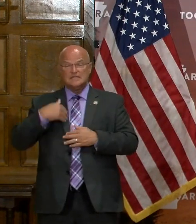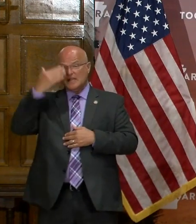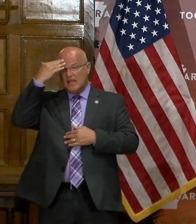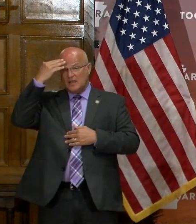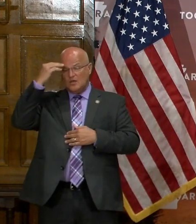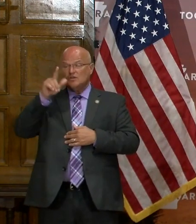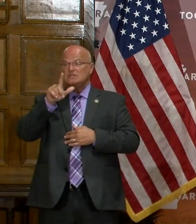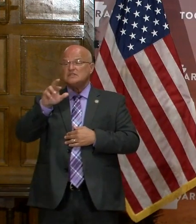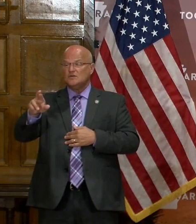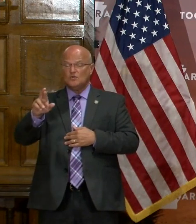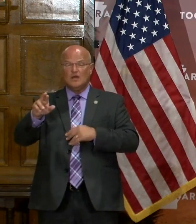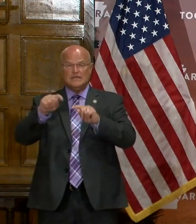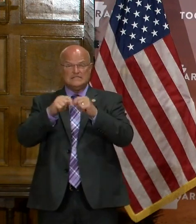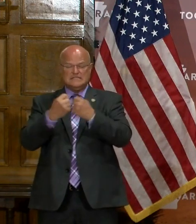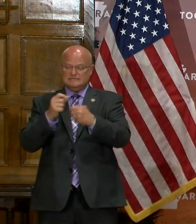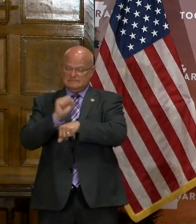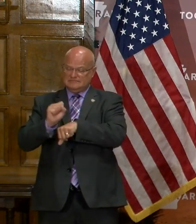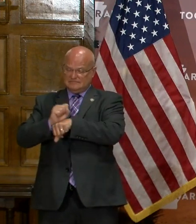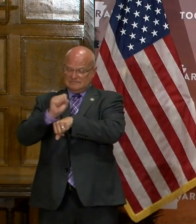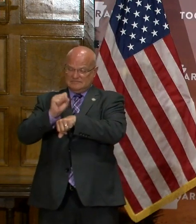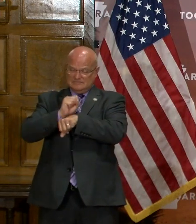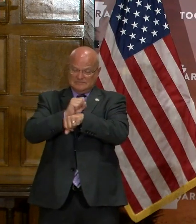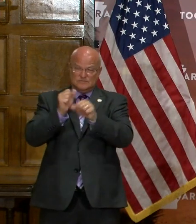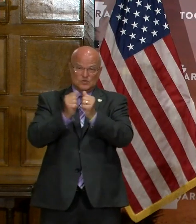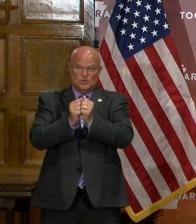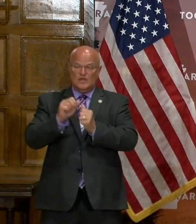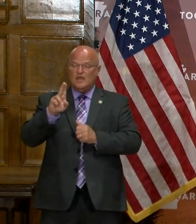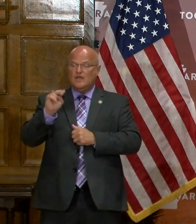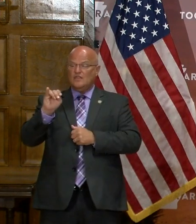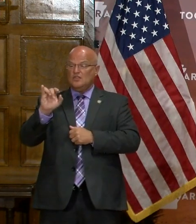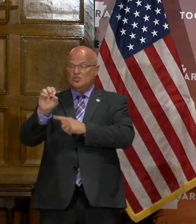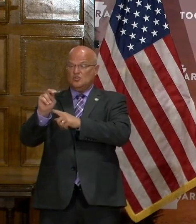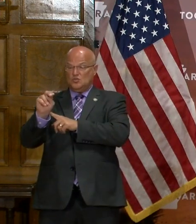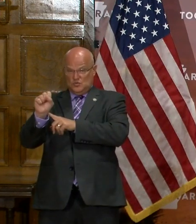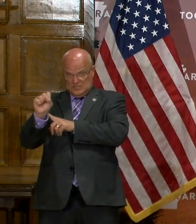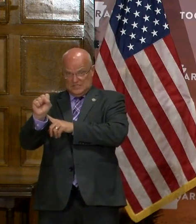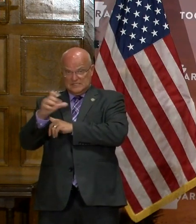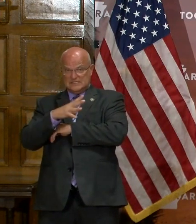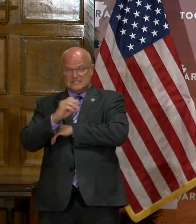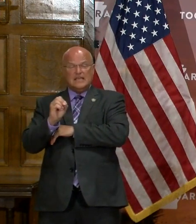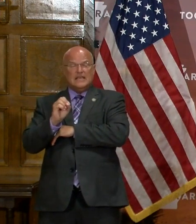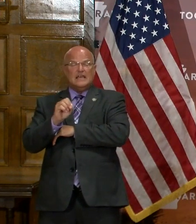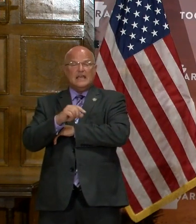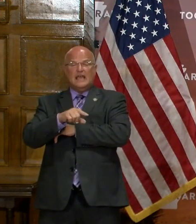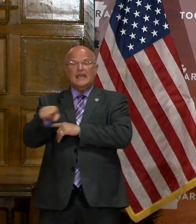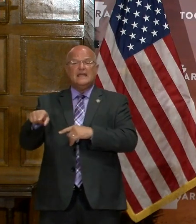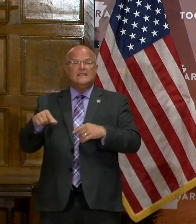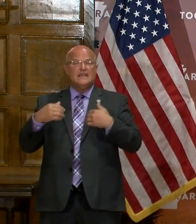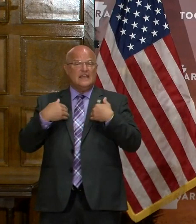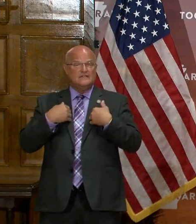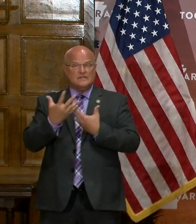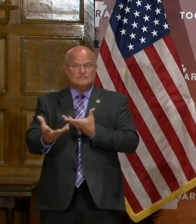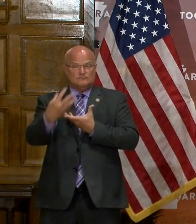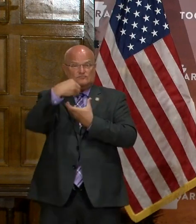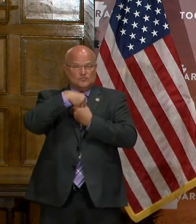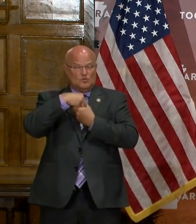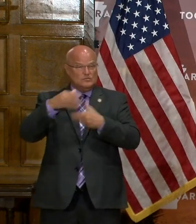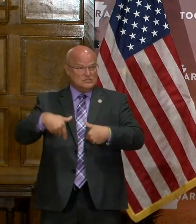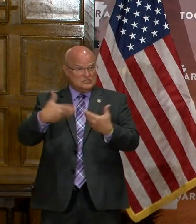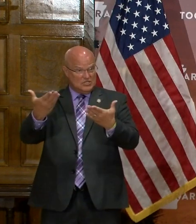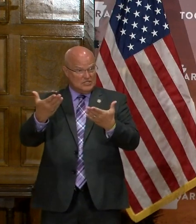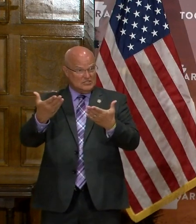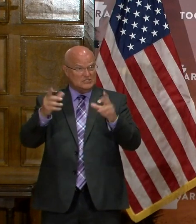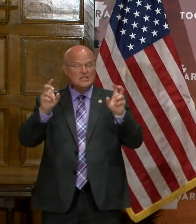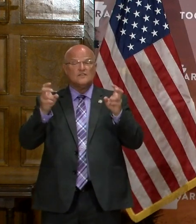working, communicating regularly with the union officials, and they have incorporated